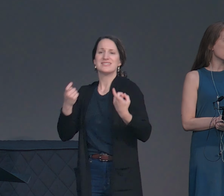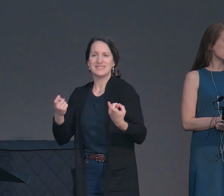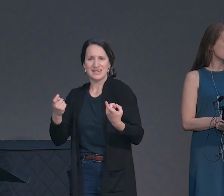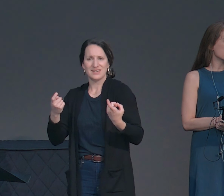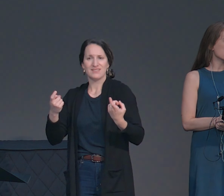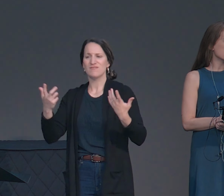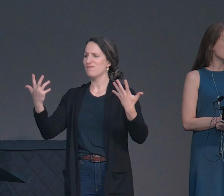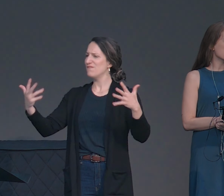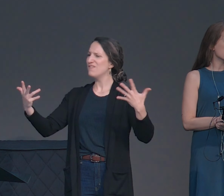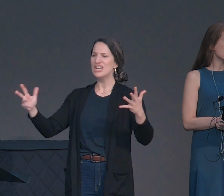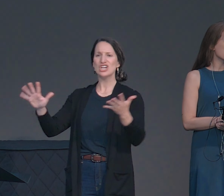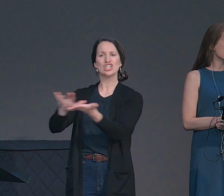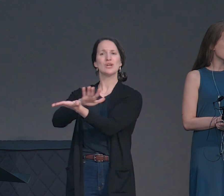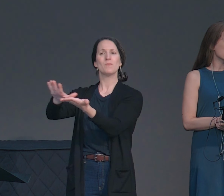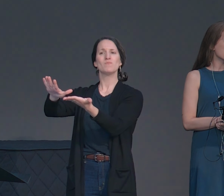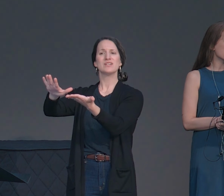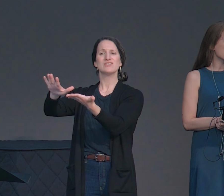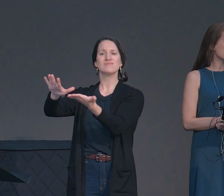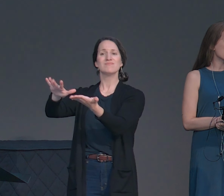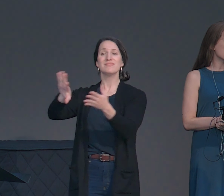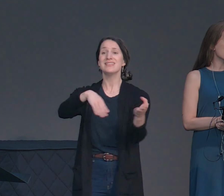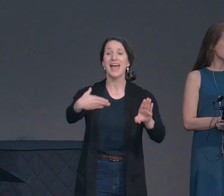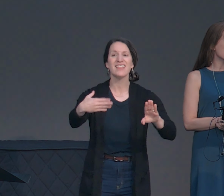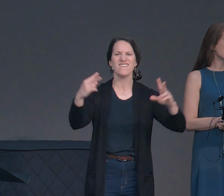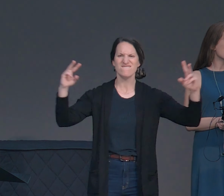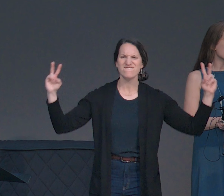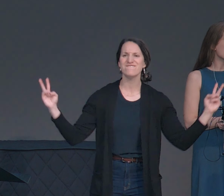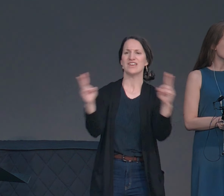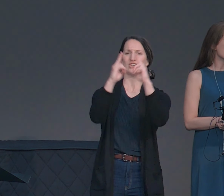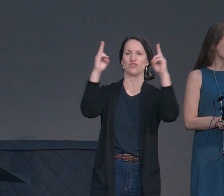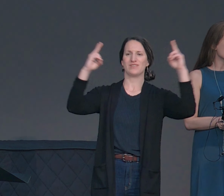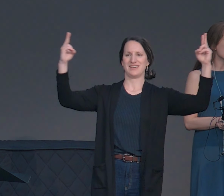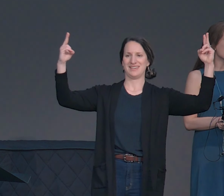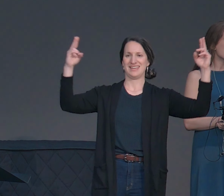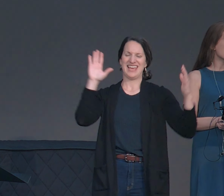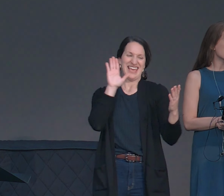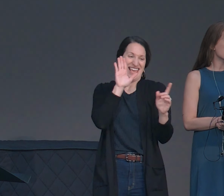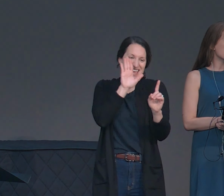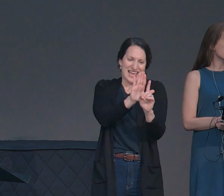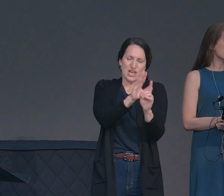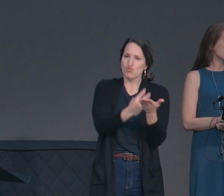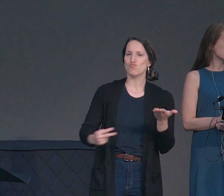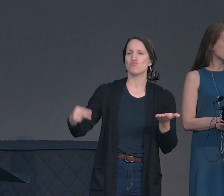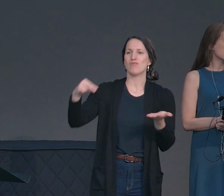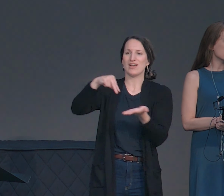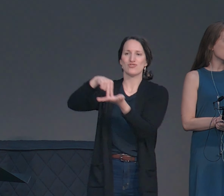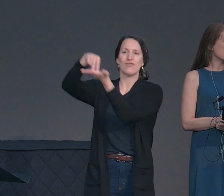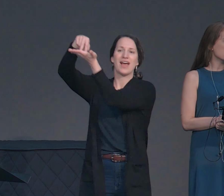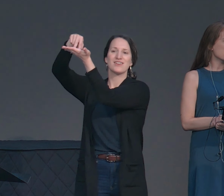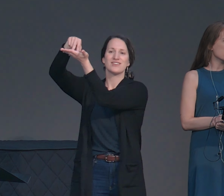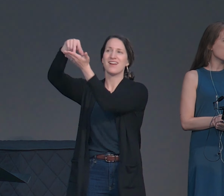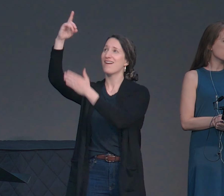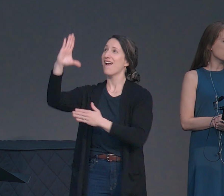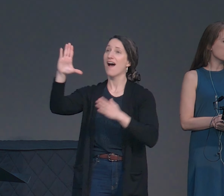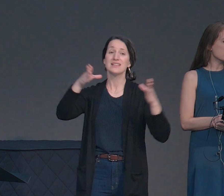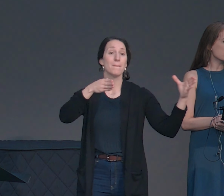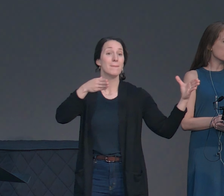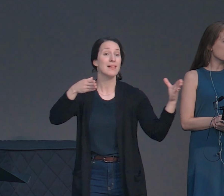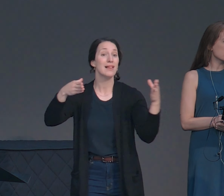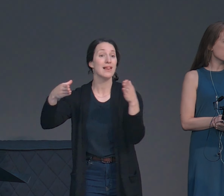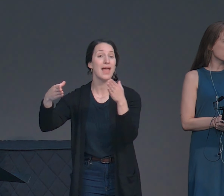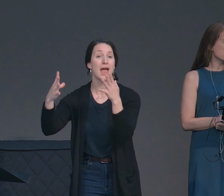have victory over death in his resurrection to life. God's plan for salvation is